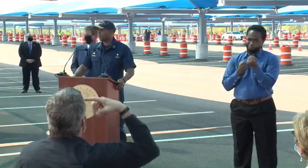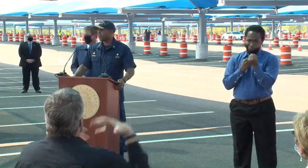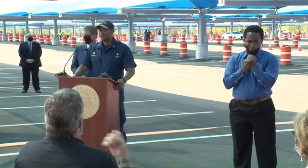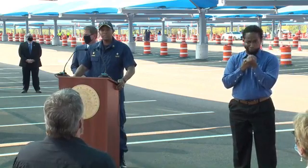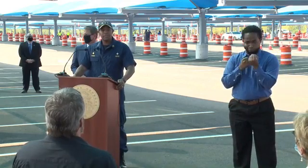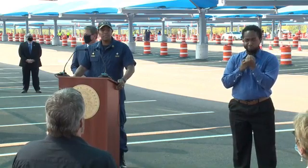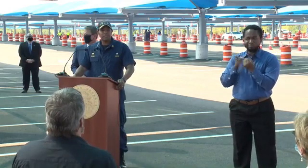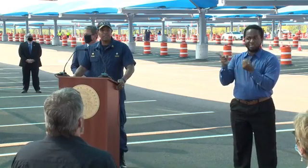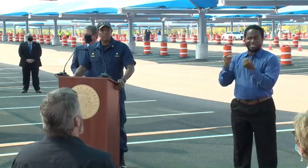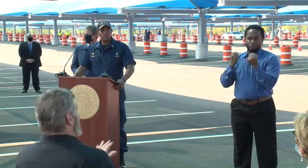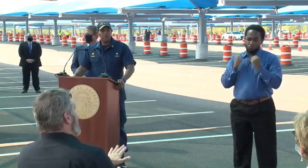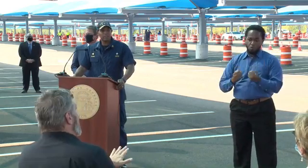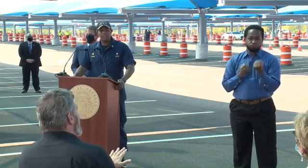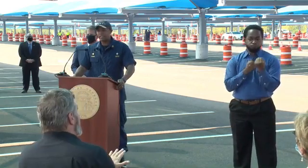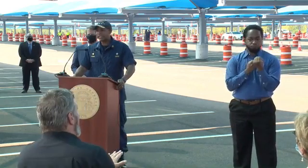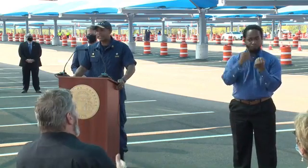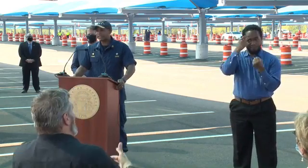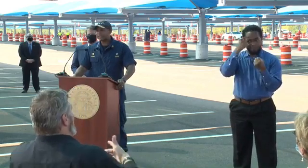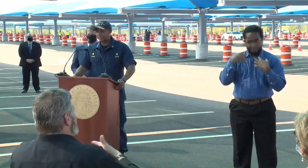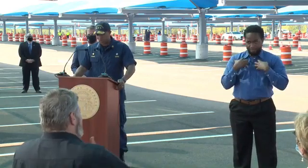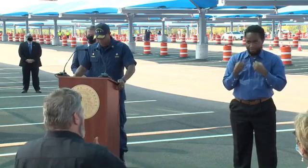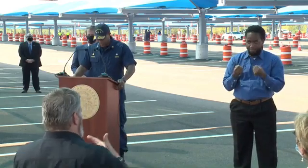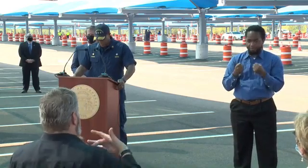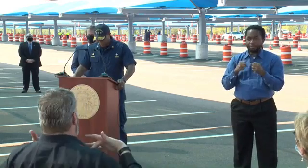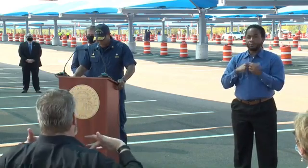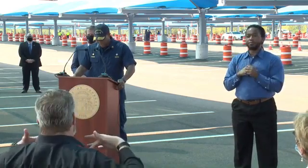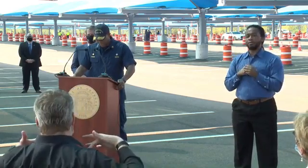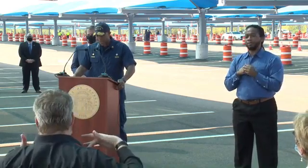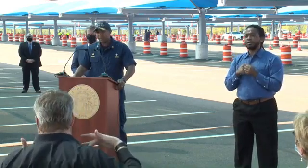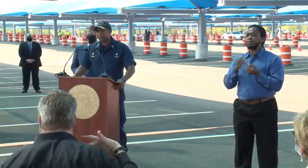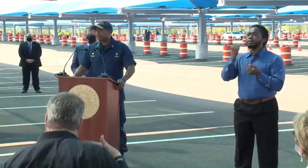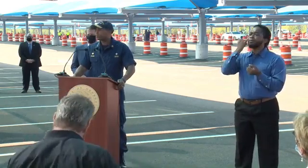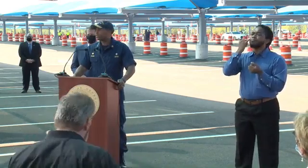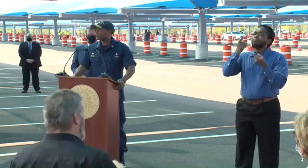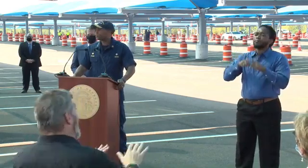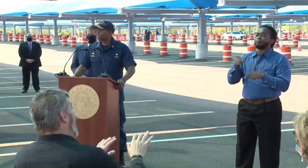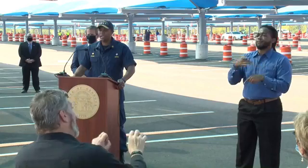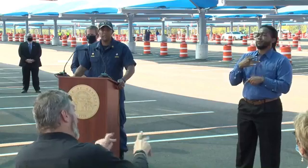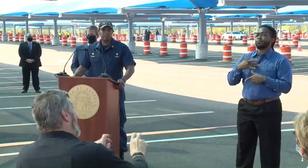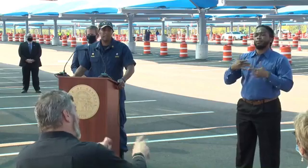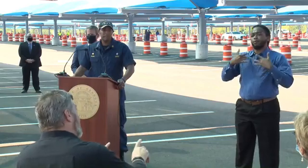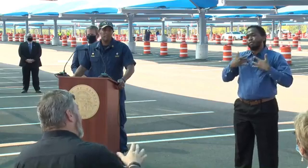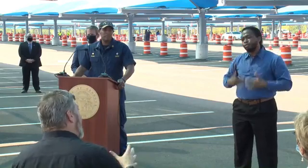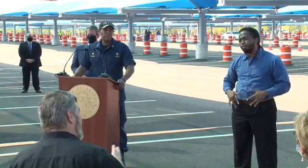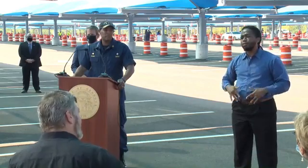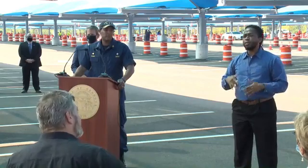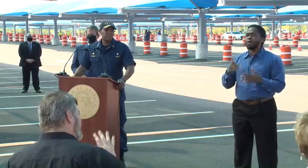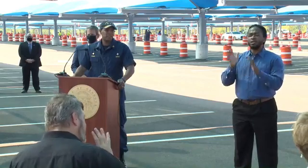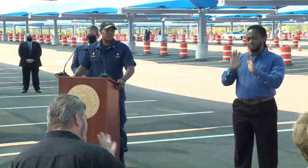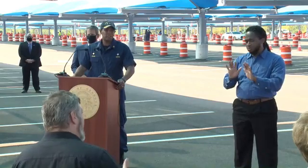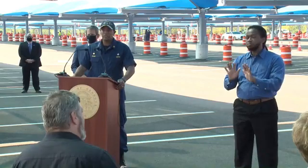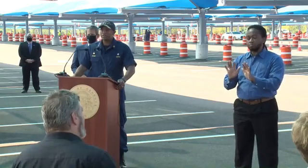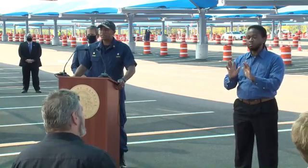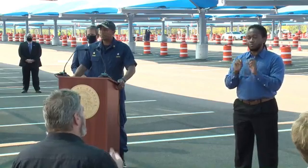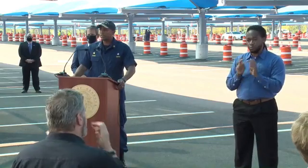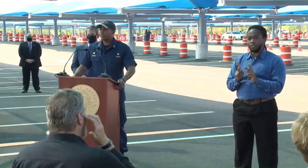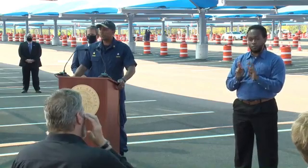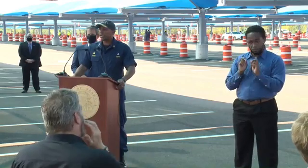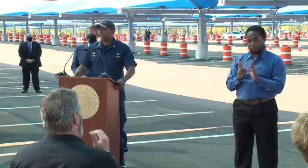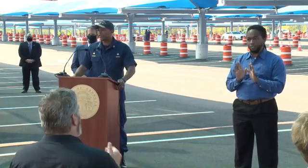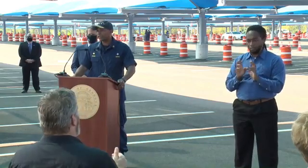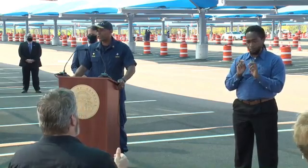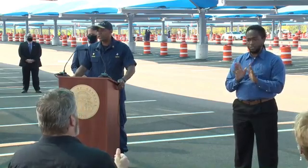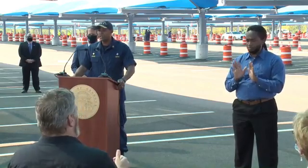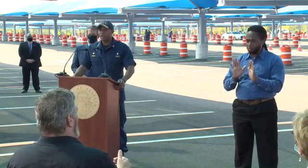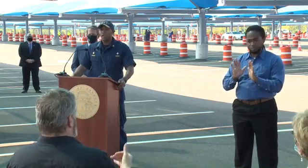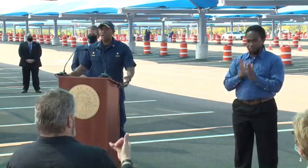okay. This is a once in a century pandemic. People are scared. People are anxious. People